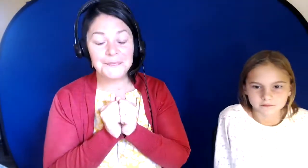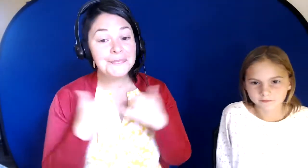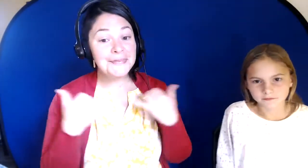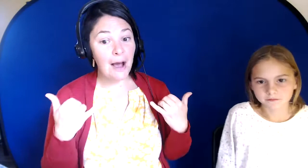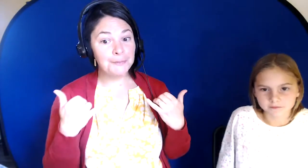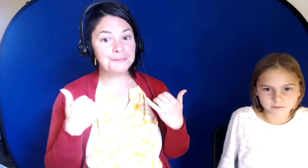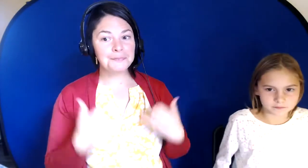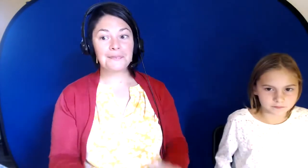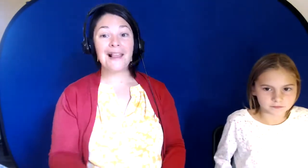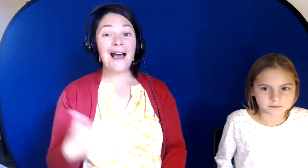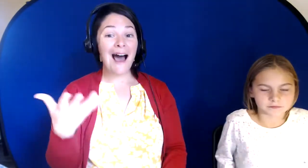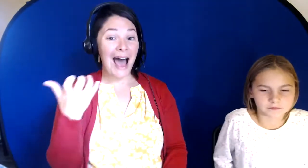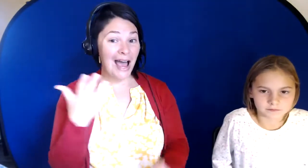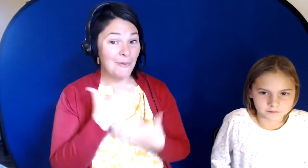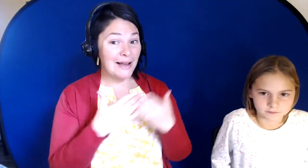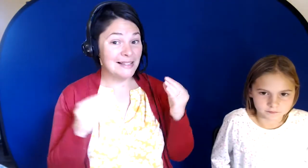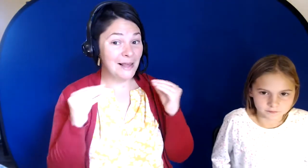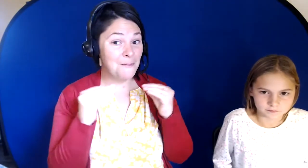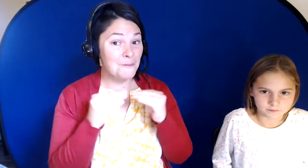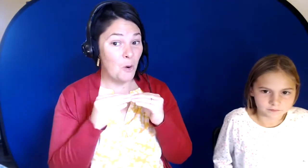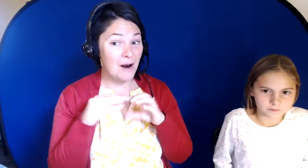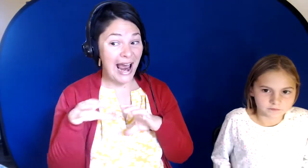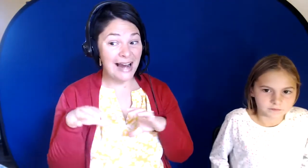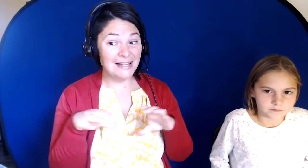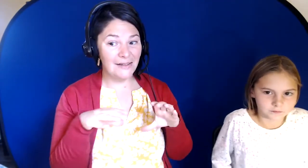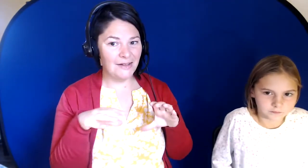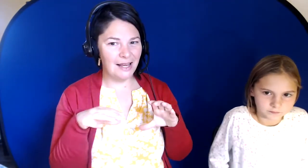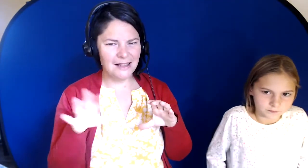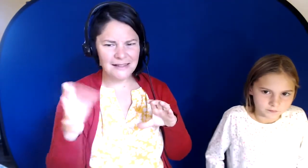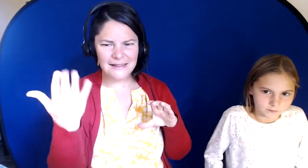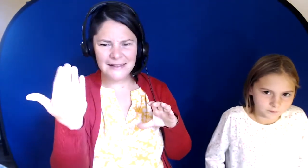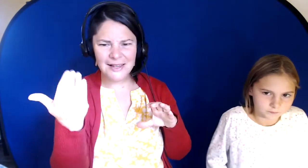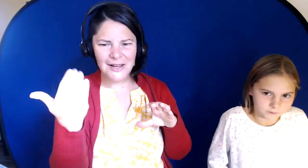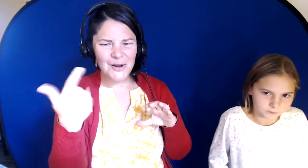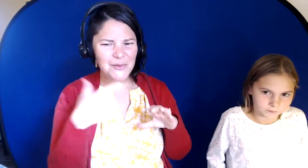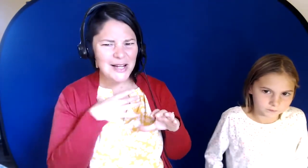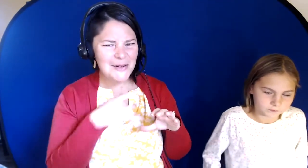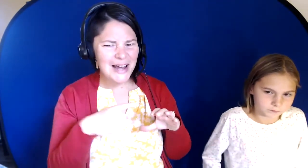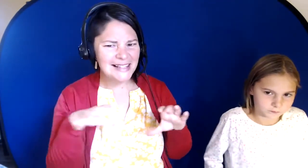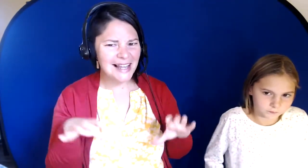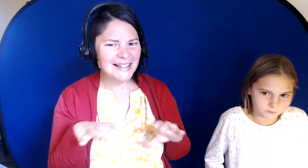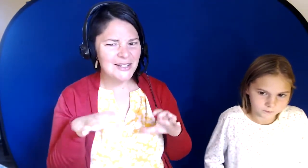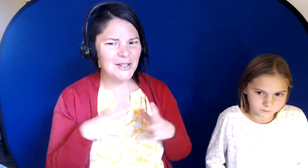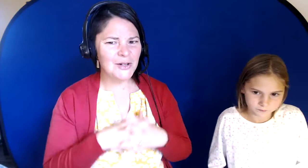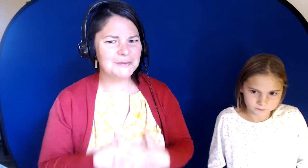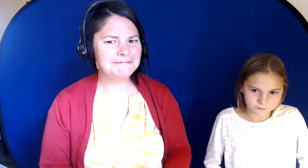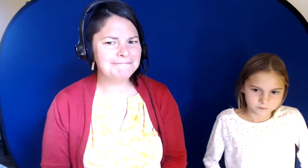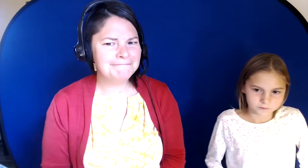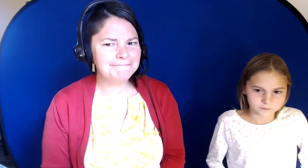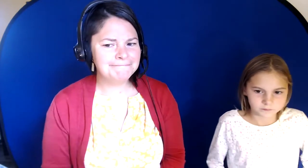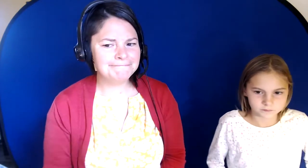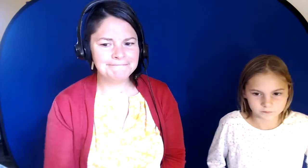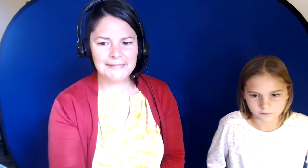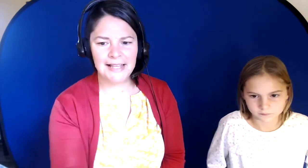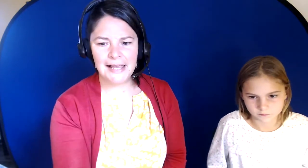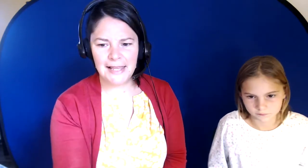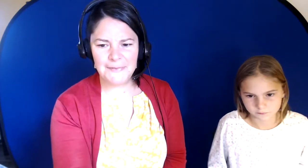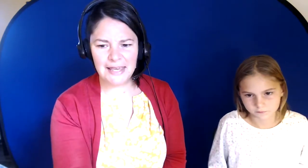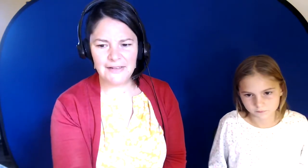Now, I want some more activities. What do you guys like to do? Hmm, let me give it a